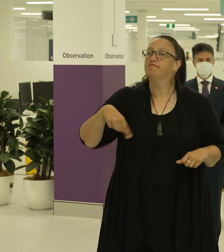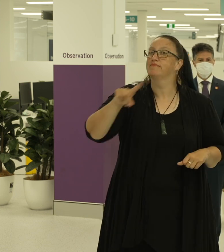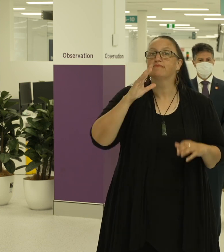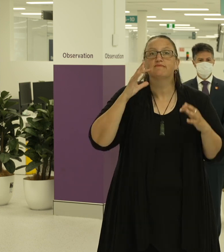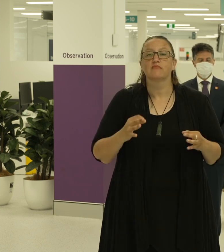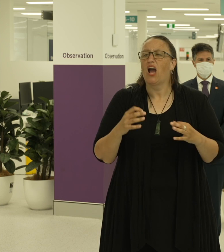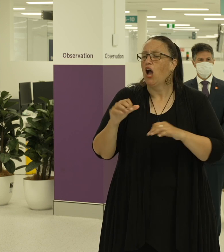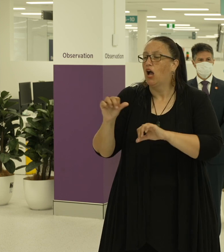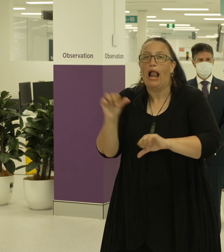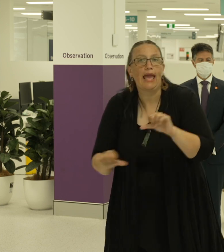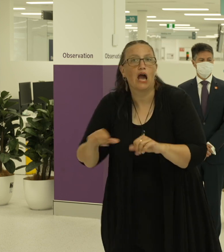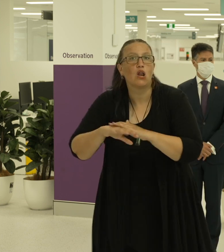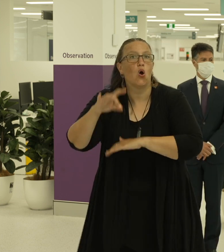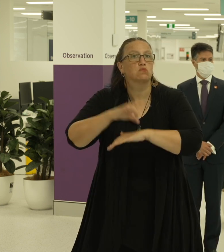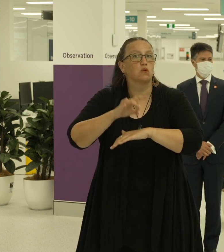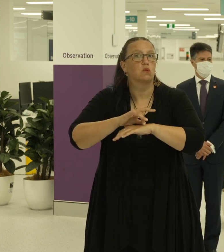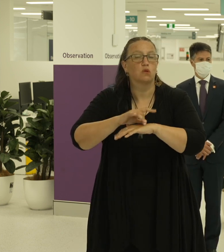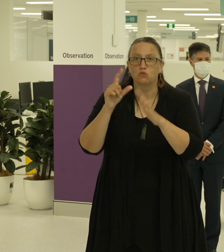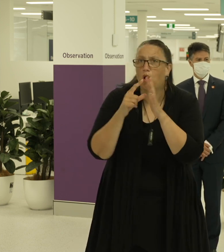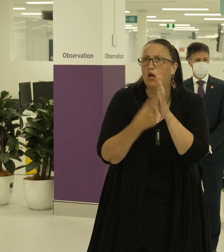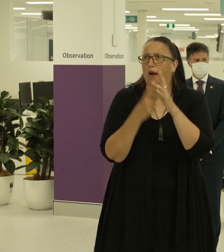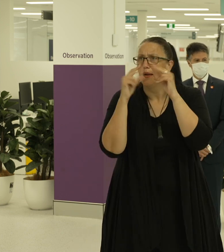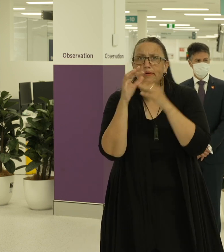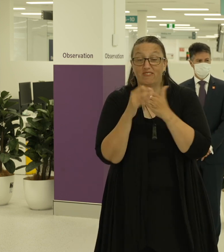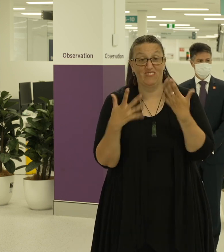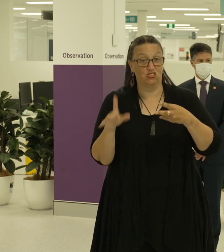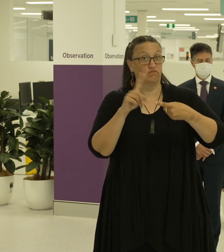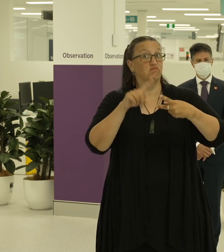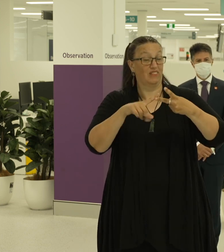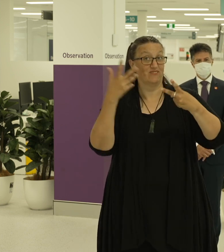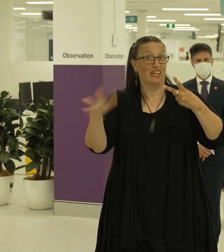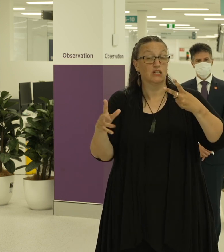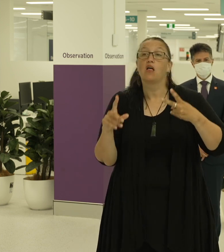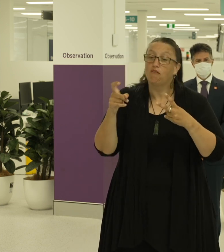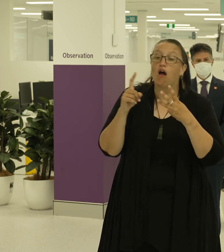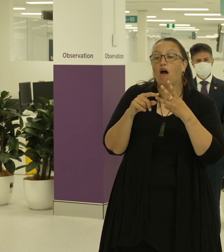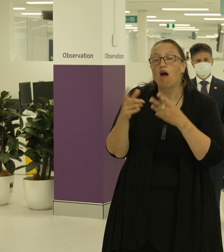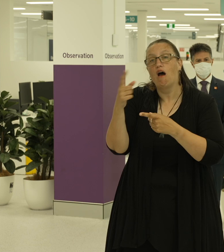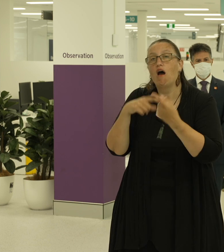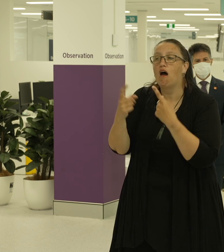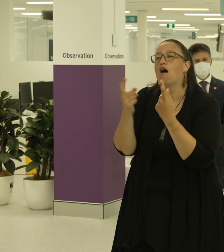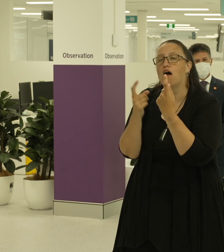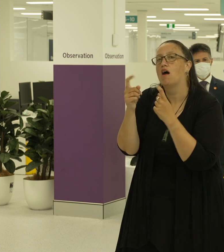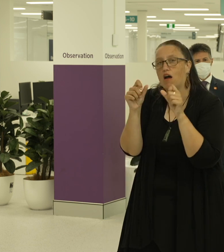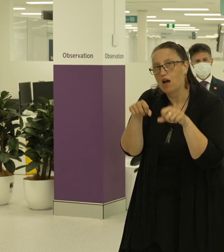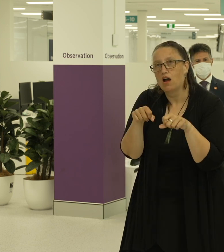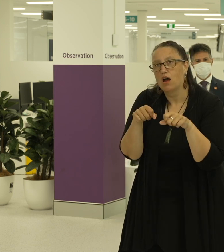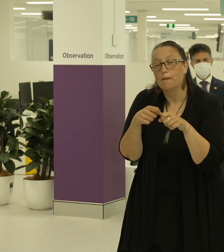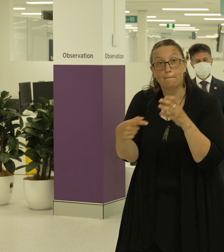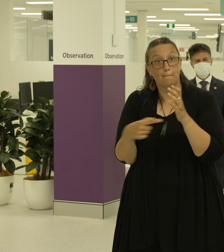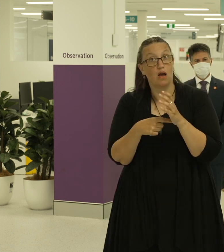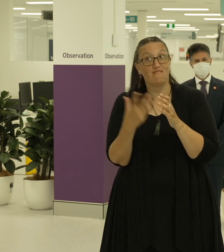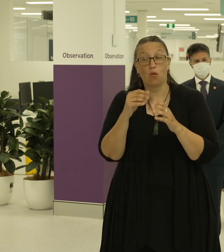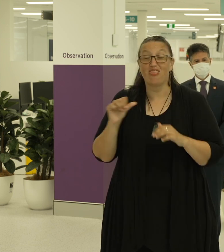being cleaners and doctors, they've all gone and got the first 2 doses, and they are going about getting the boosters. But from the point